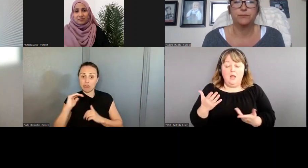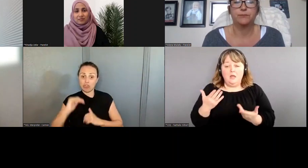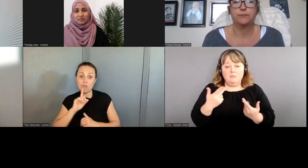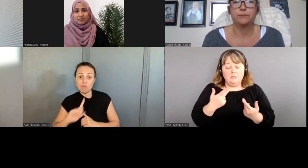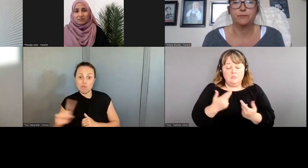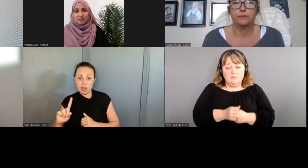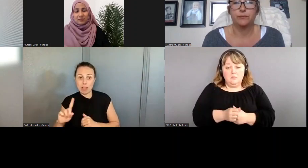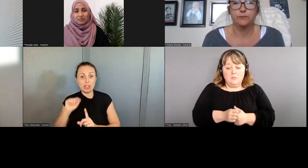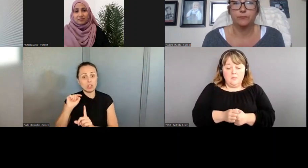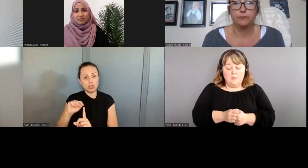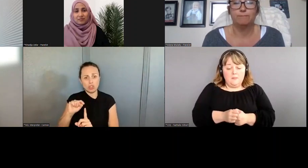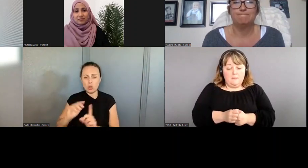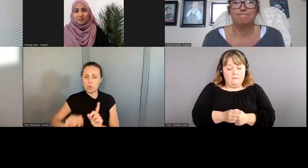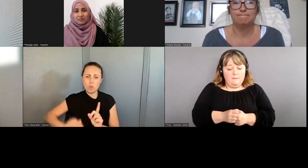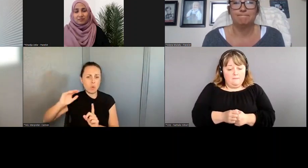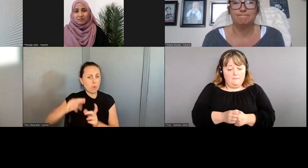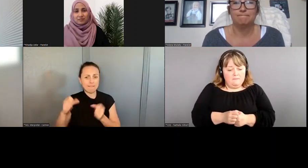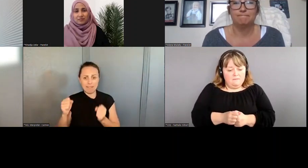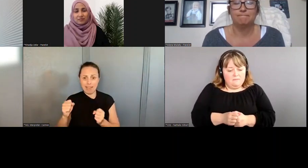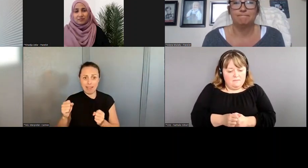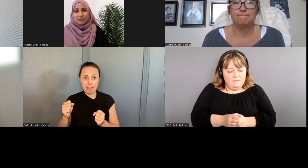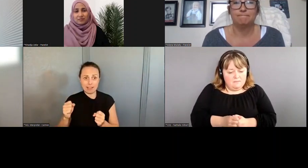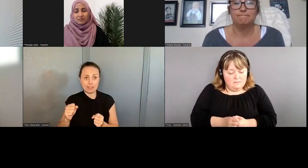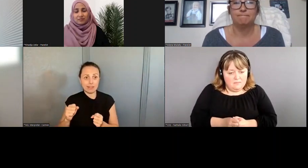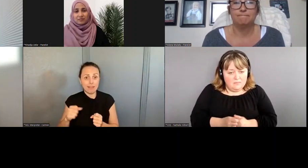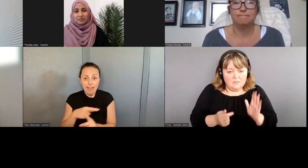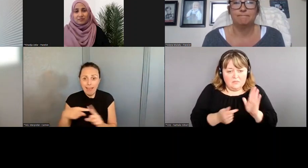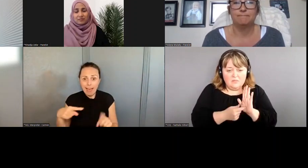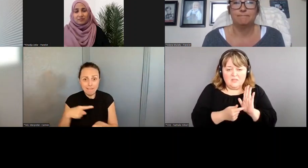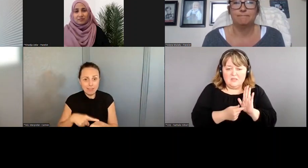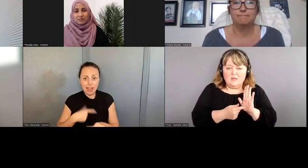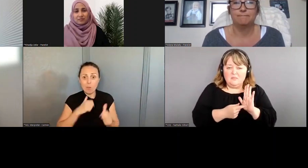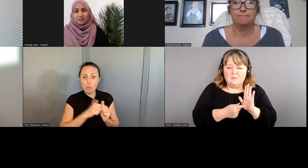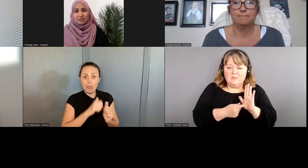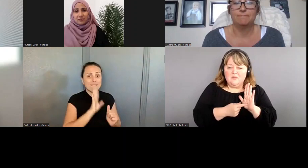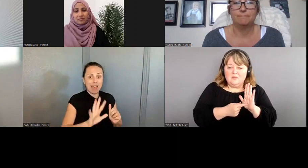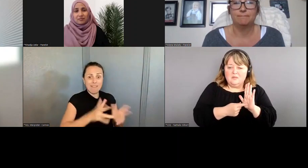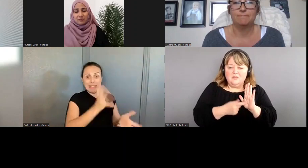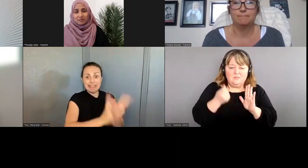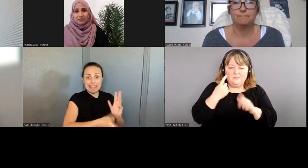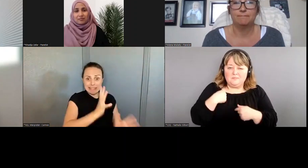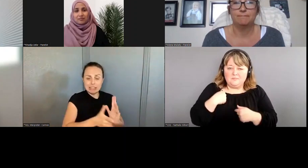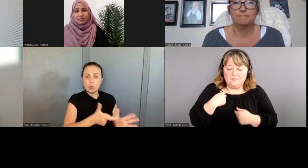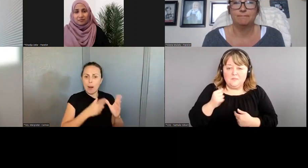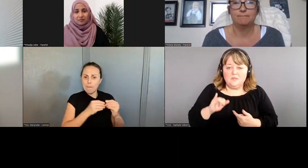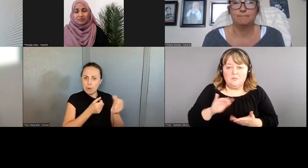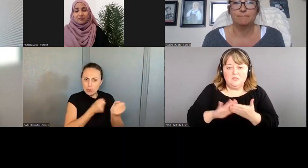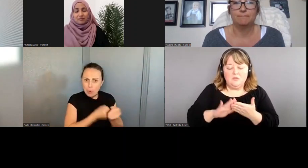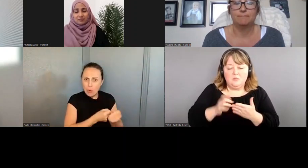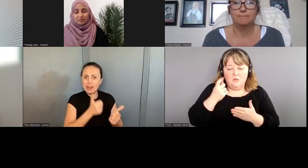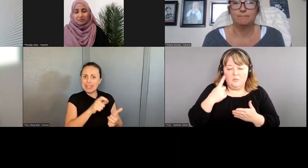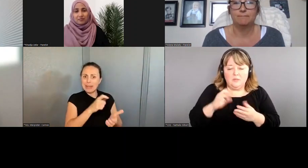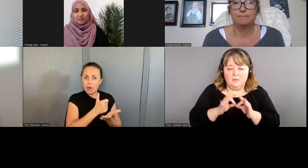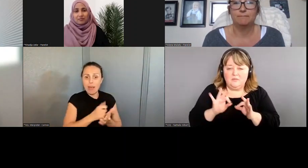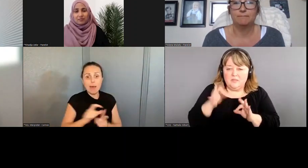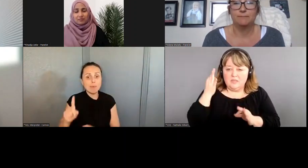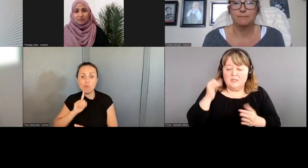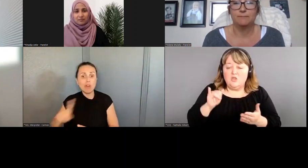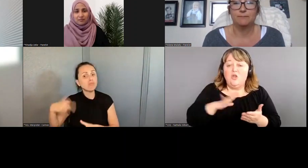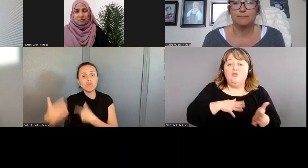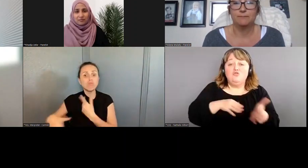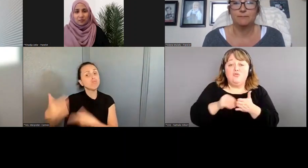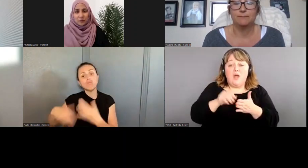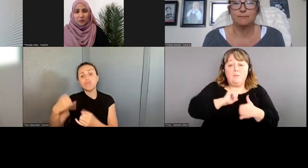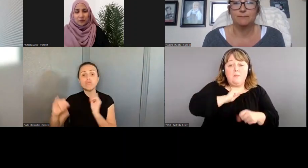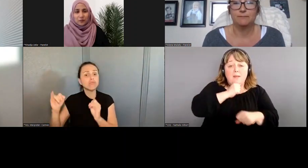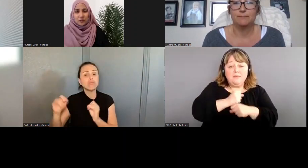tell you she's growing so fast because half of the time I'm with my 5-year-old. He needs more help. He needs more things. And she's growing. She's